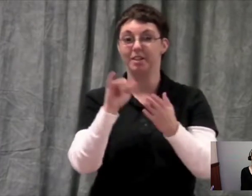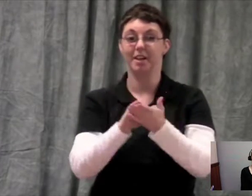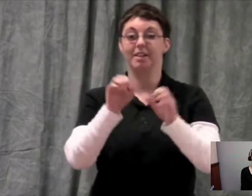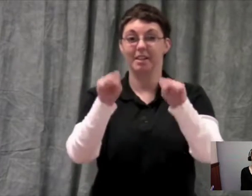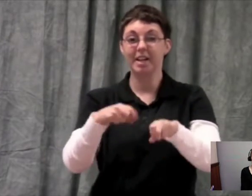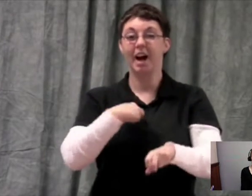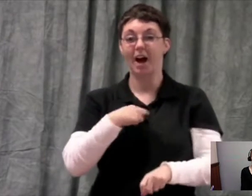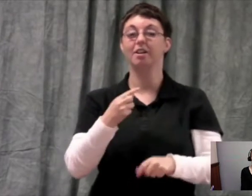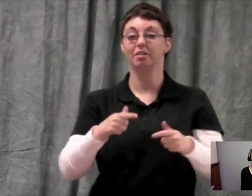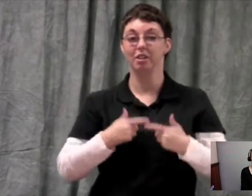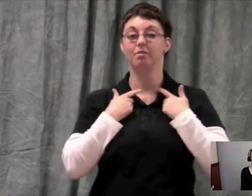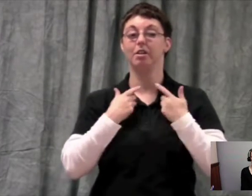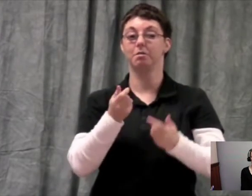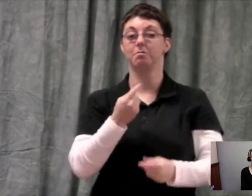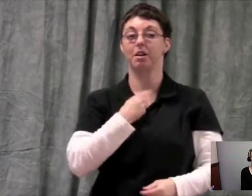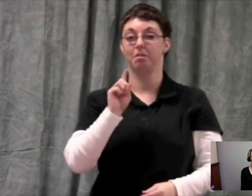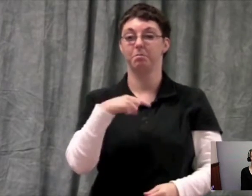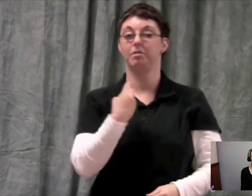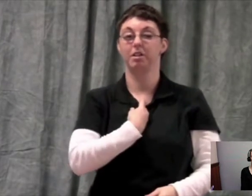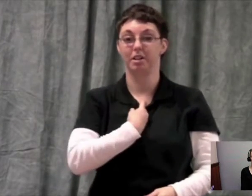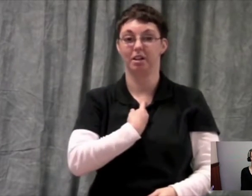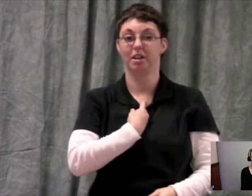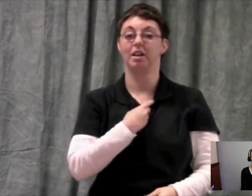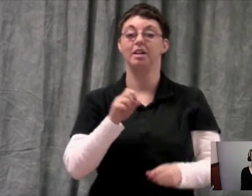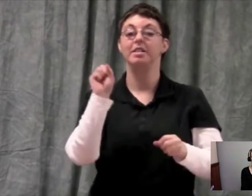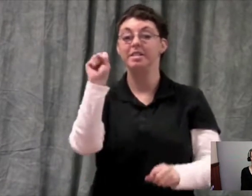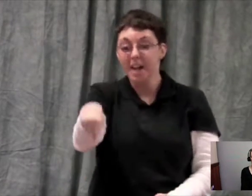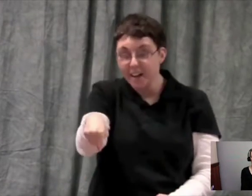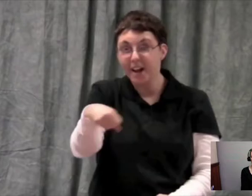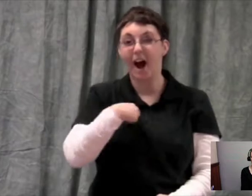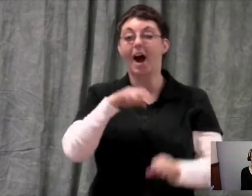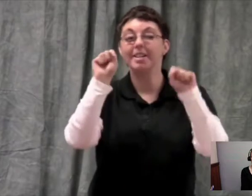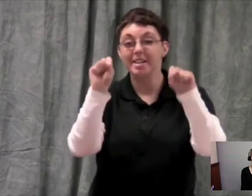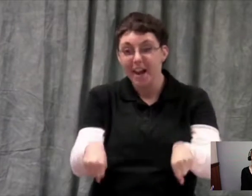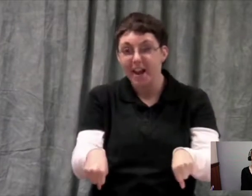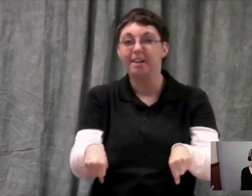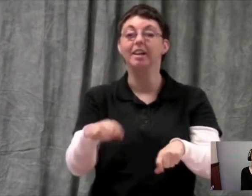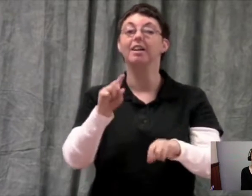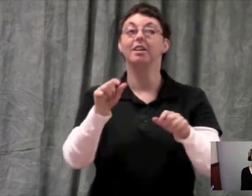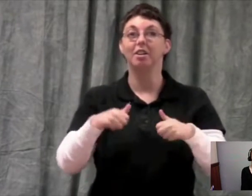by myself. And absolutely, yes, I can live by myself. I live independently and